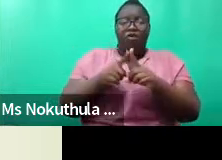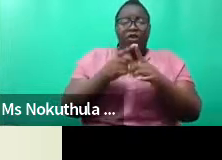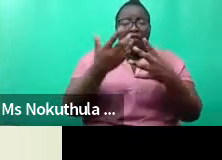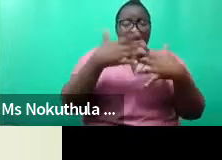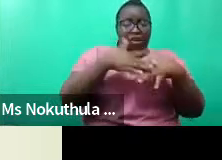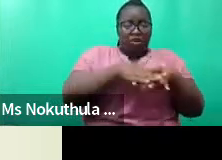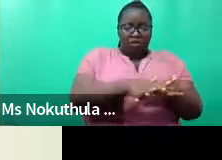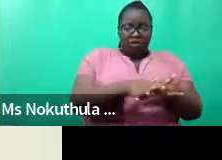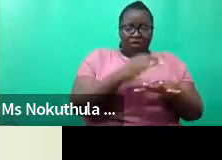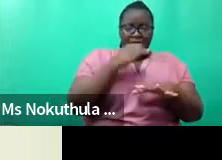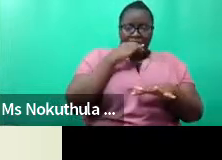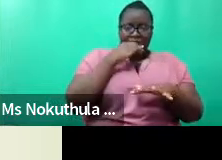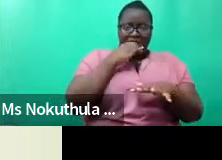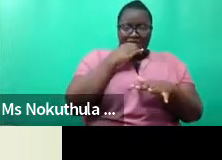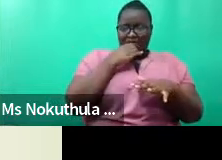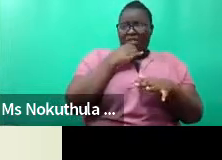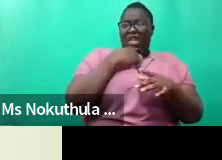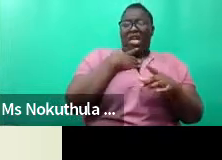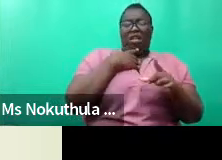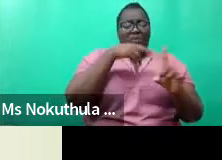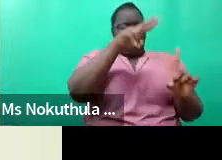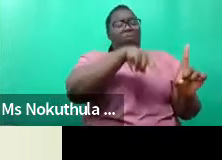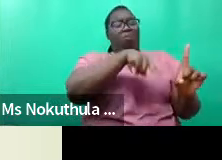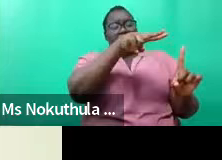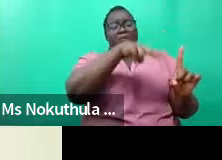discriminate in terms of